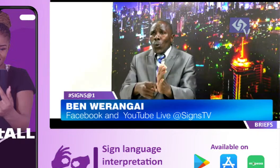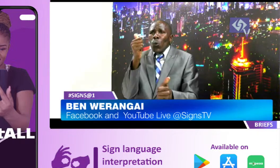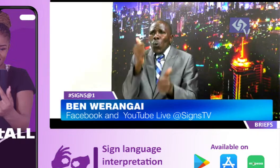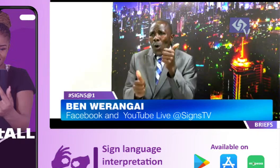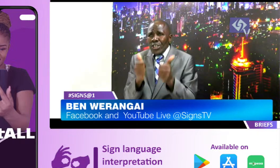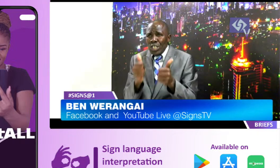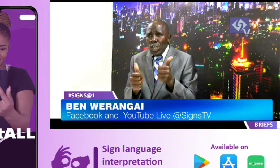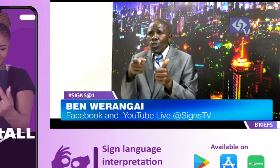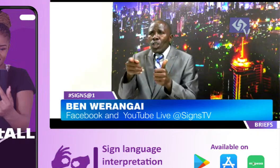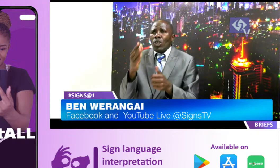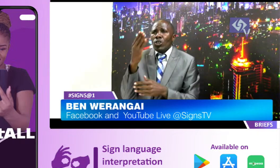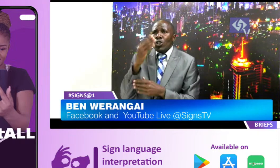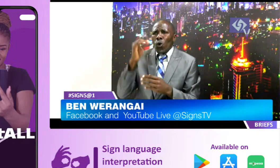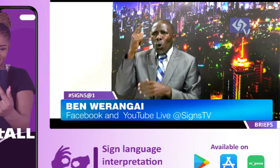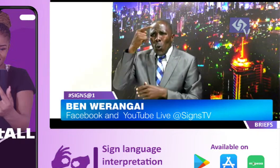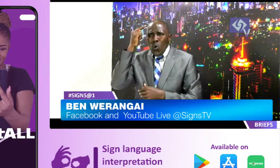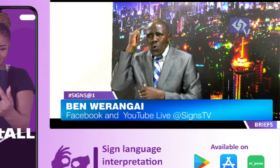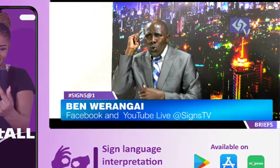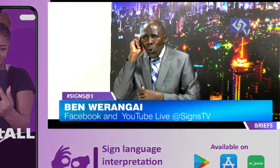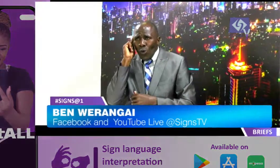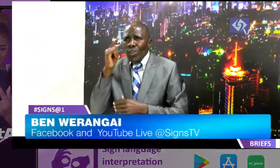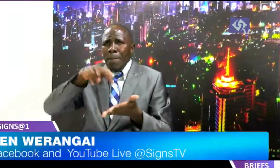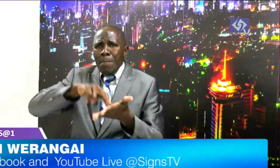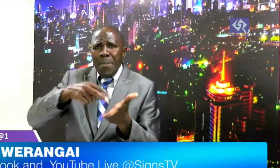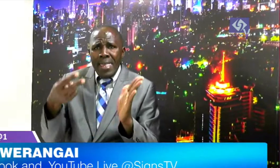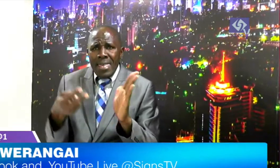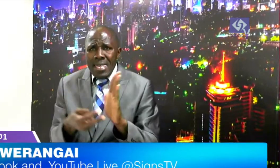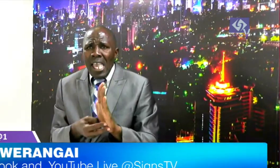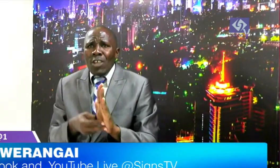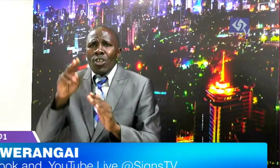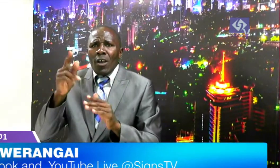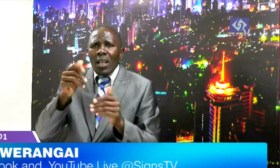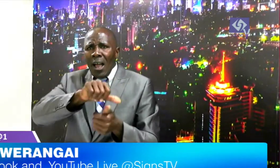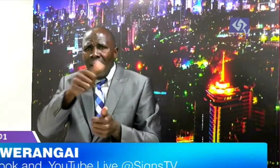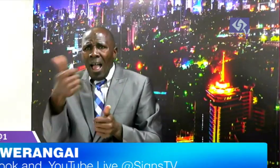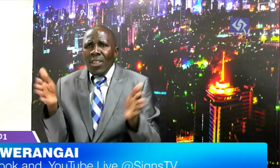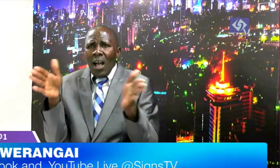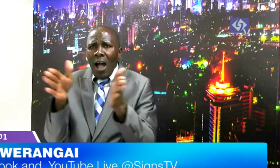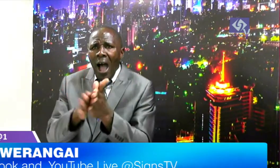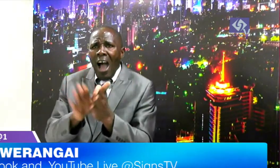phase, which were originally meant for analysis and appraisal.